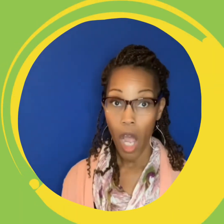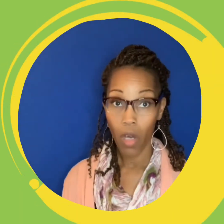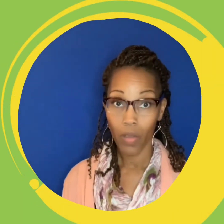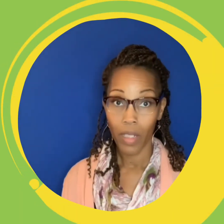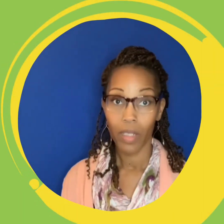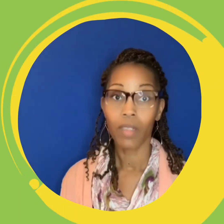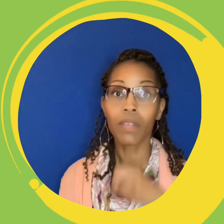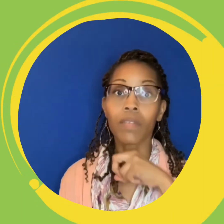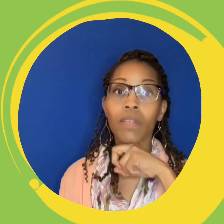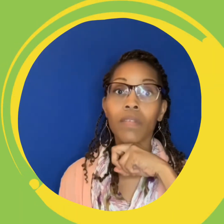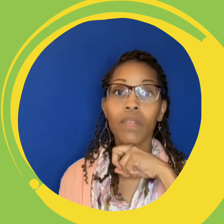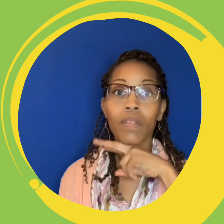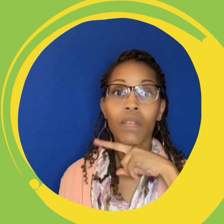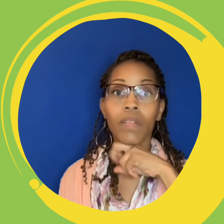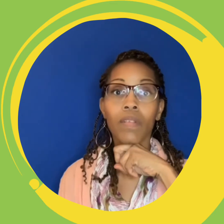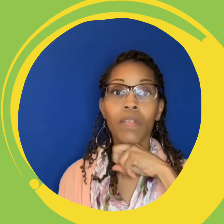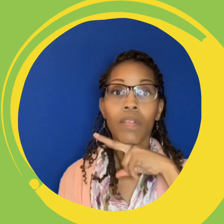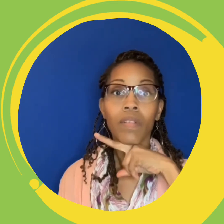Frog.